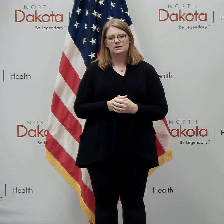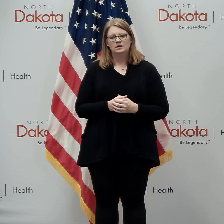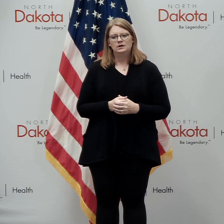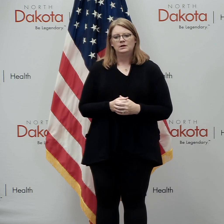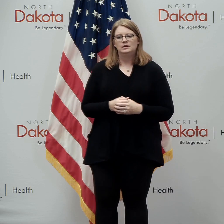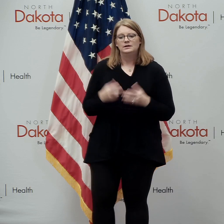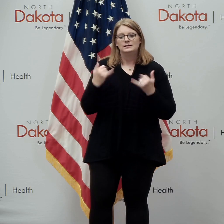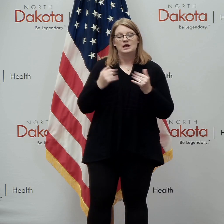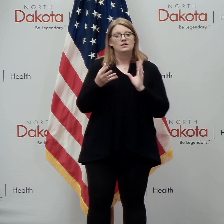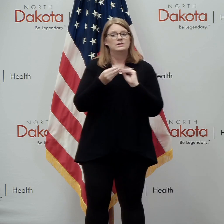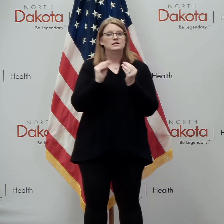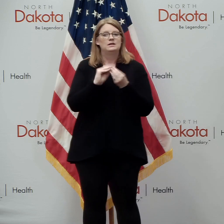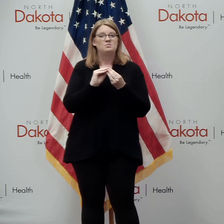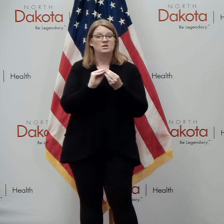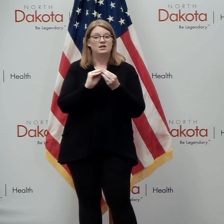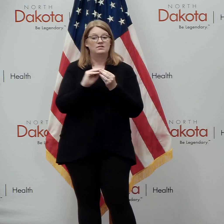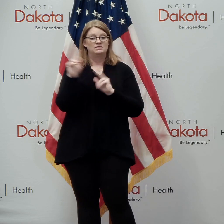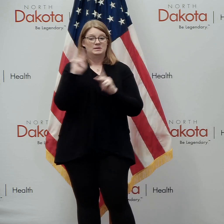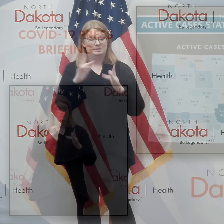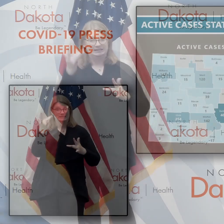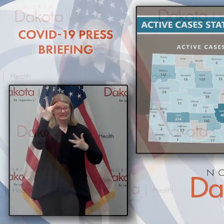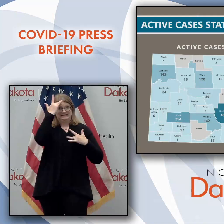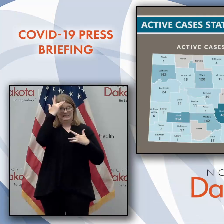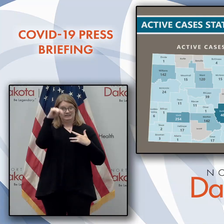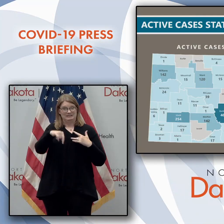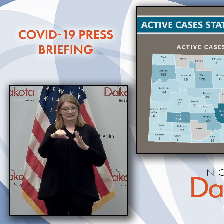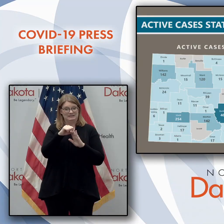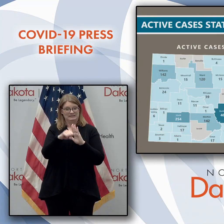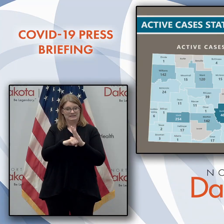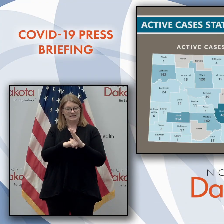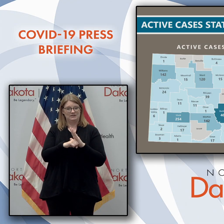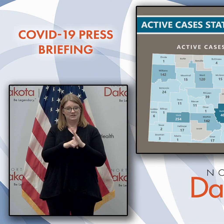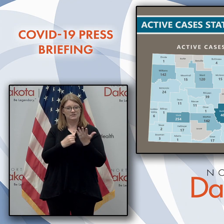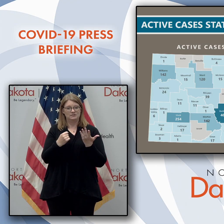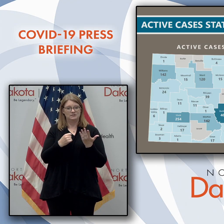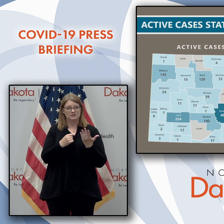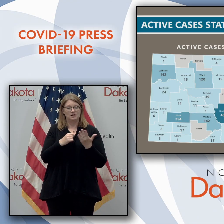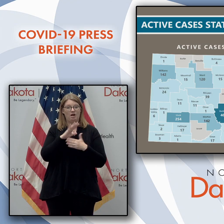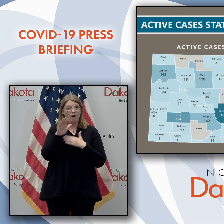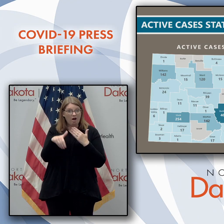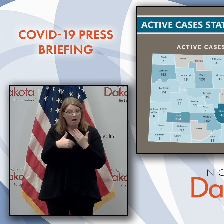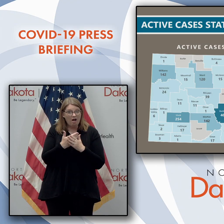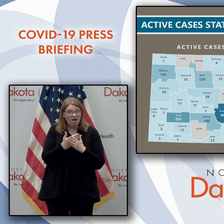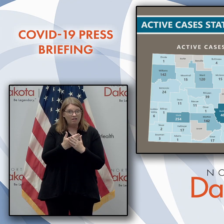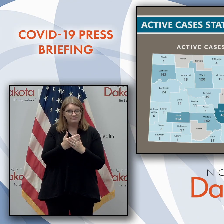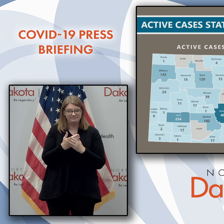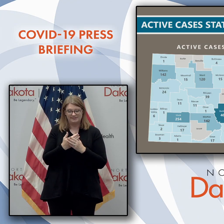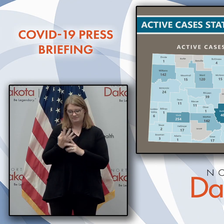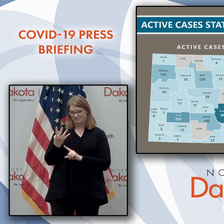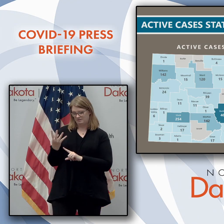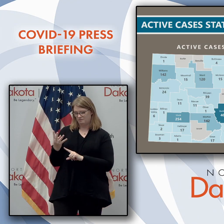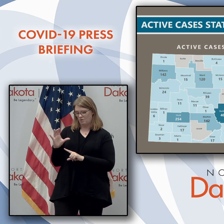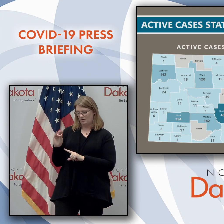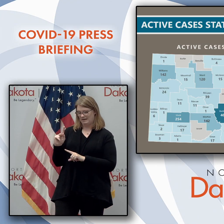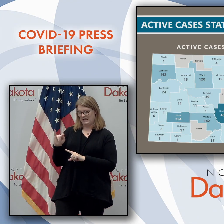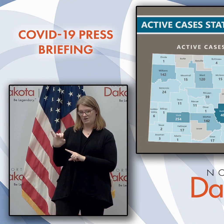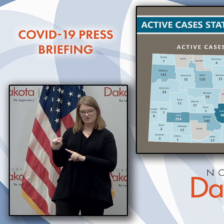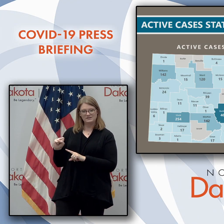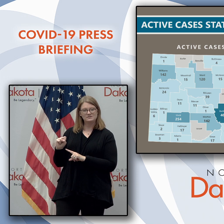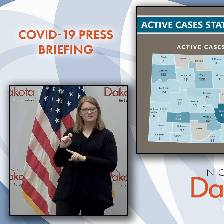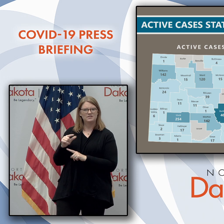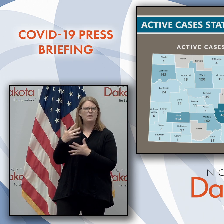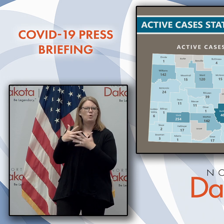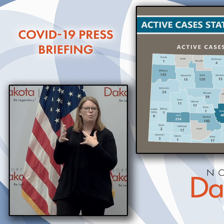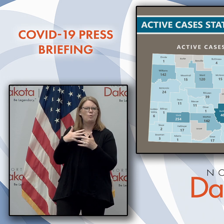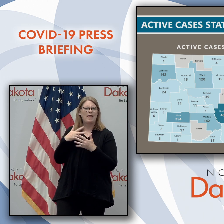cases around the state, again, we see that there are all but 4 counties. The 4 counties here are in gray on this